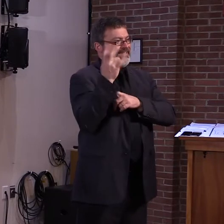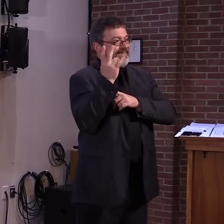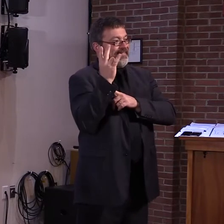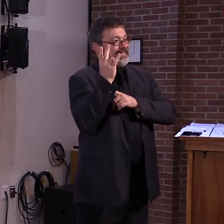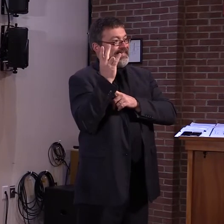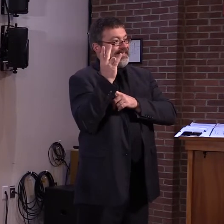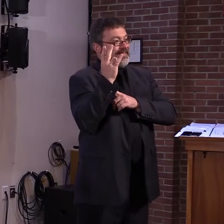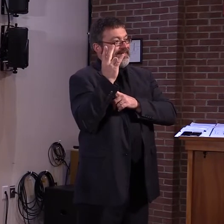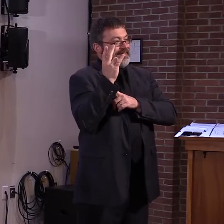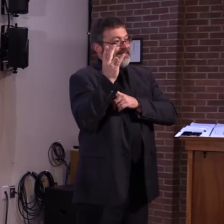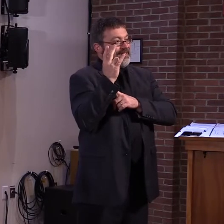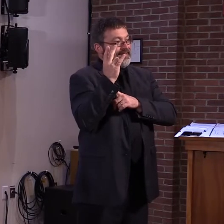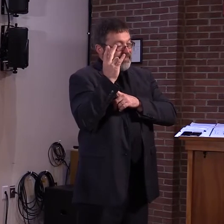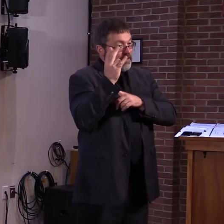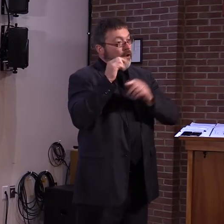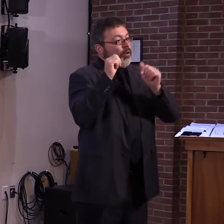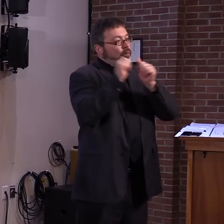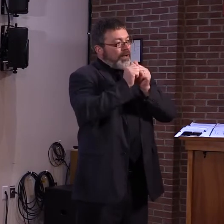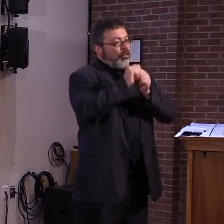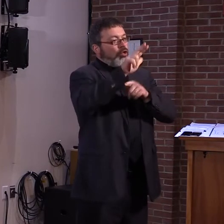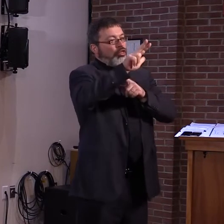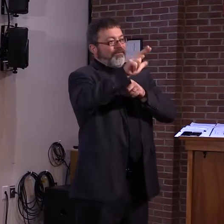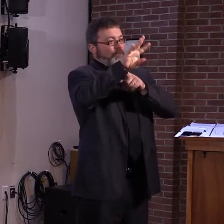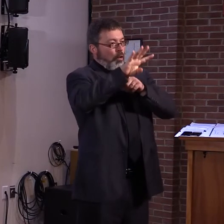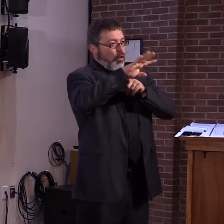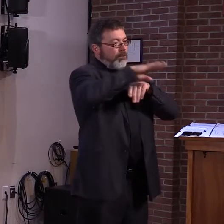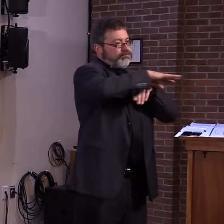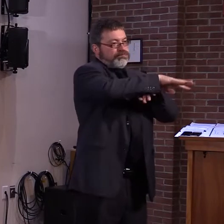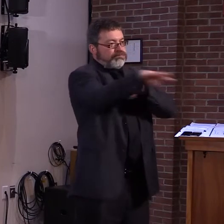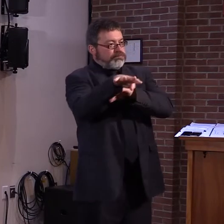These 34 locations are expected to serve